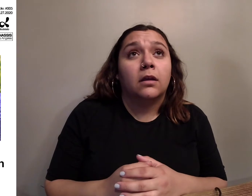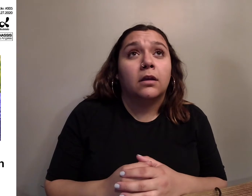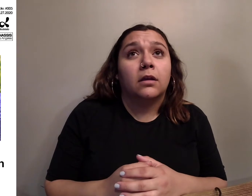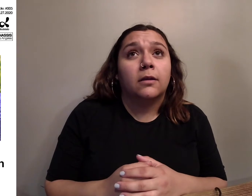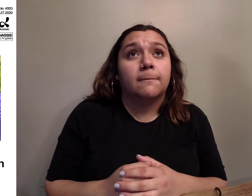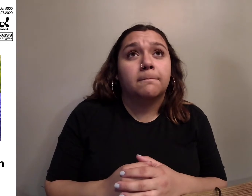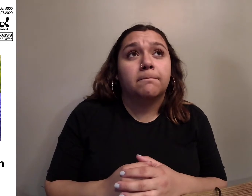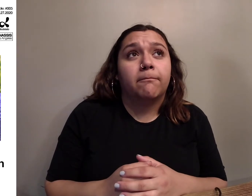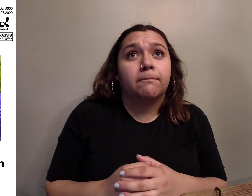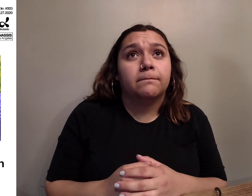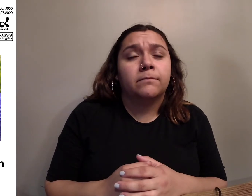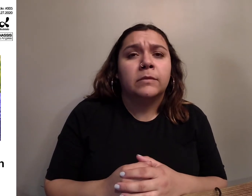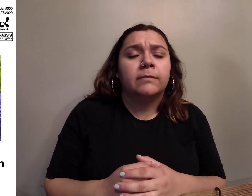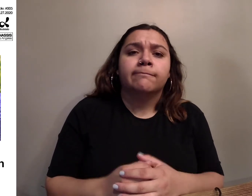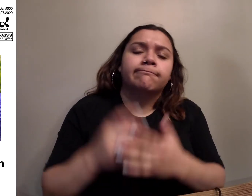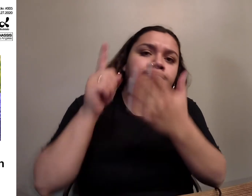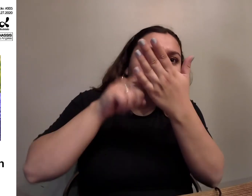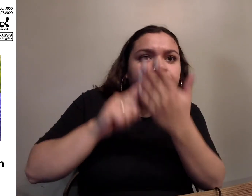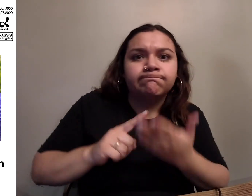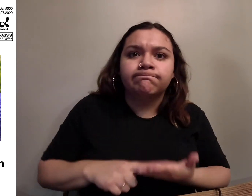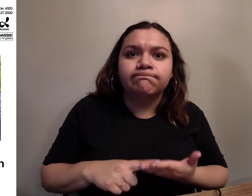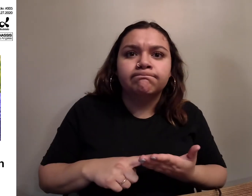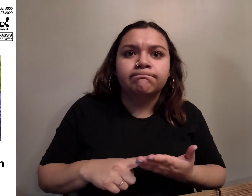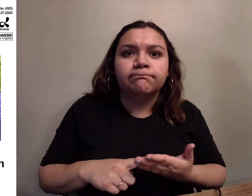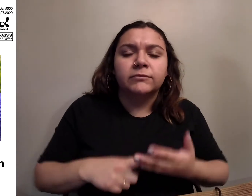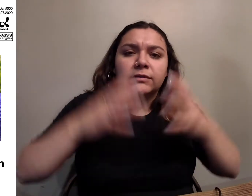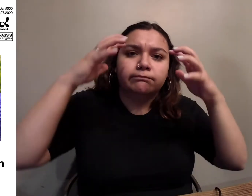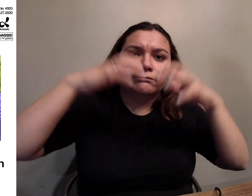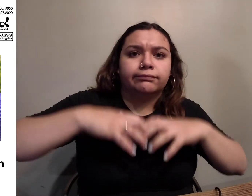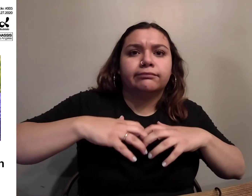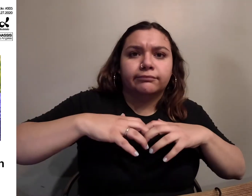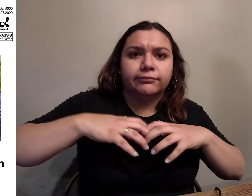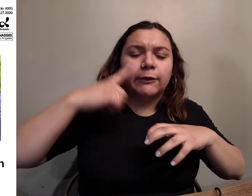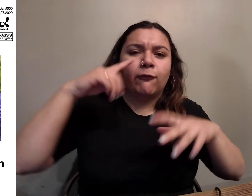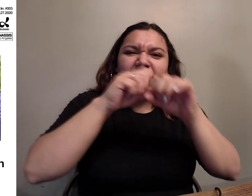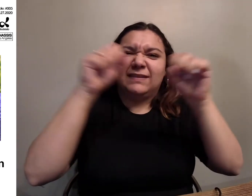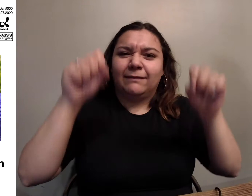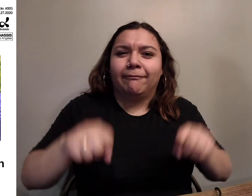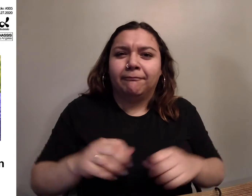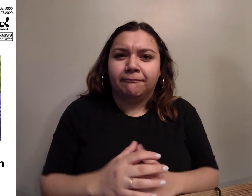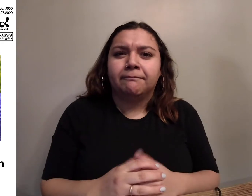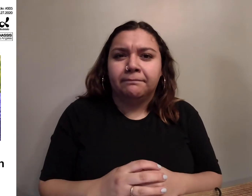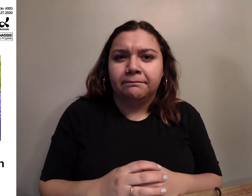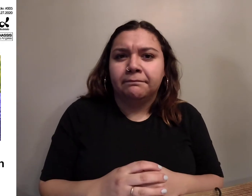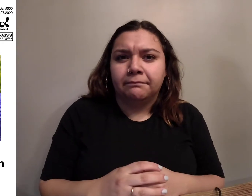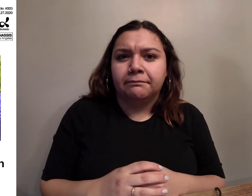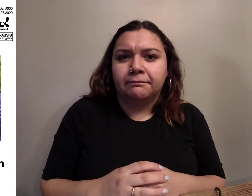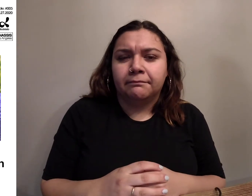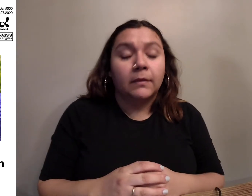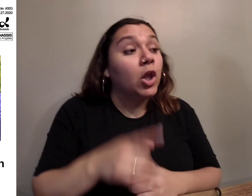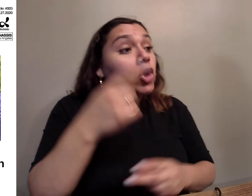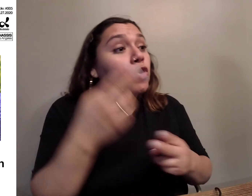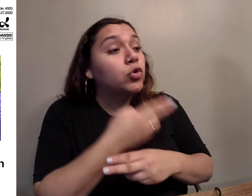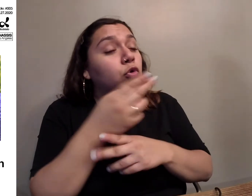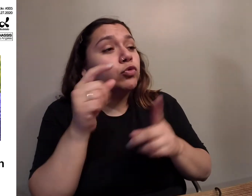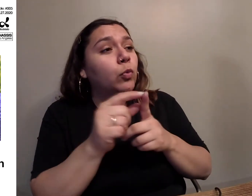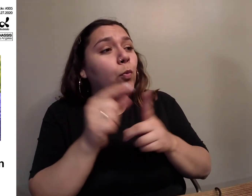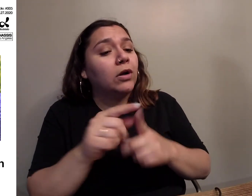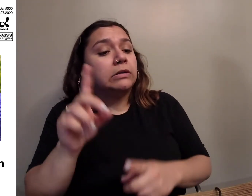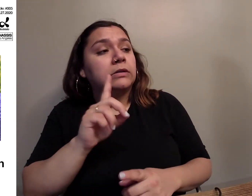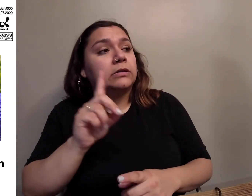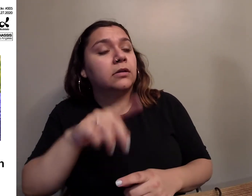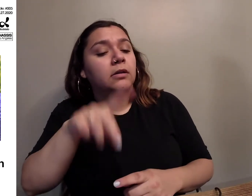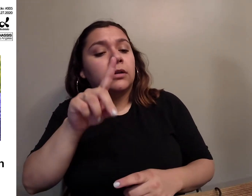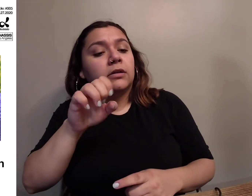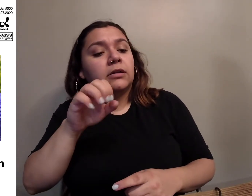at least explore the destruction of a prevailing system. You used the word